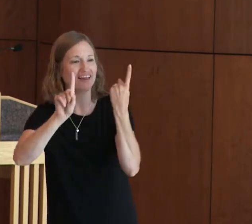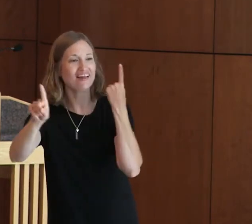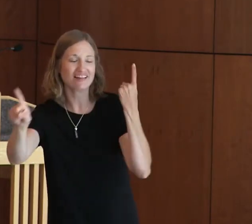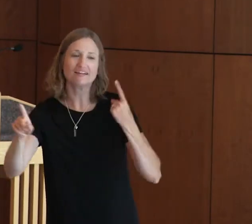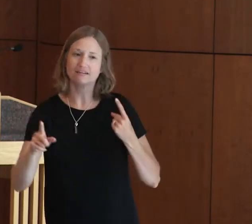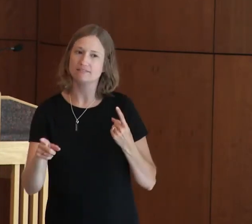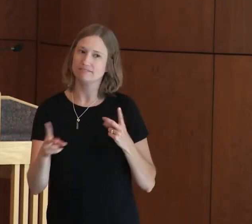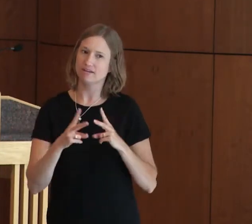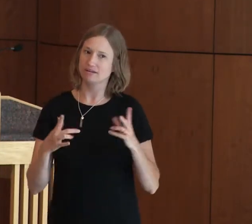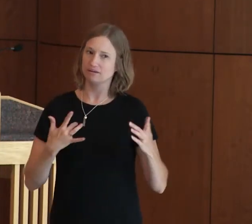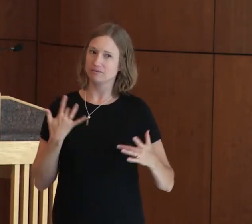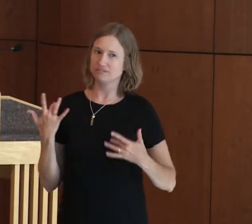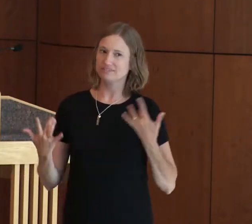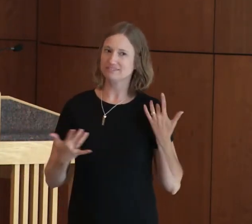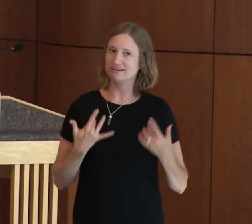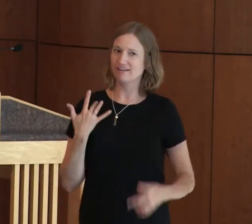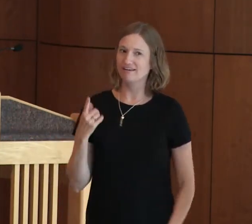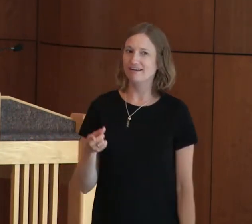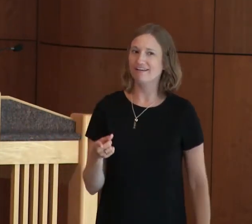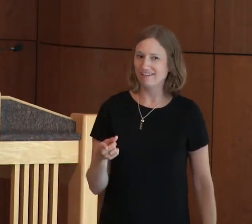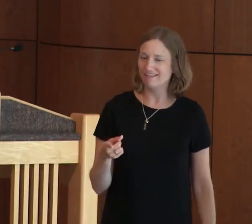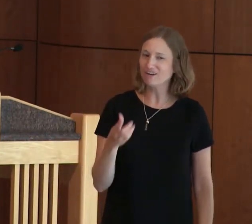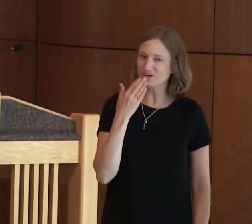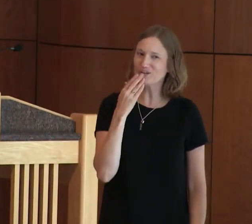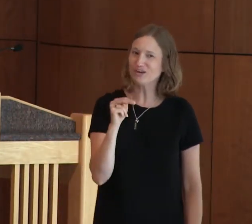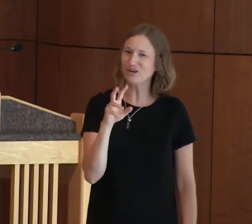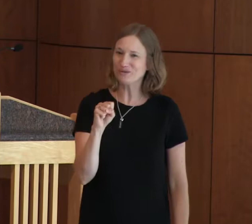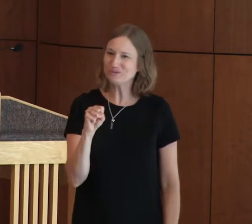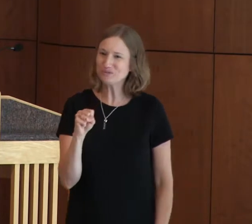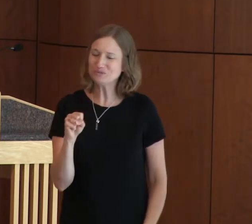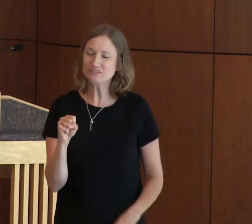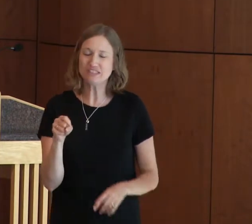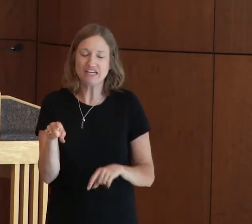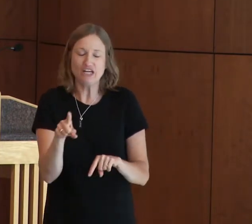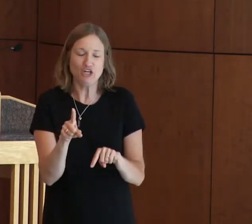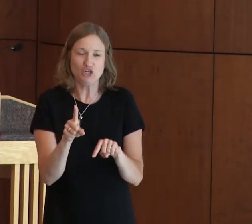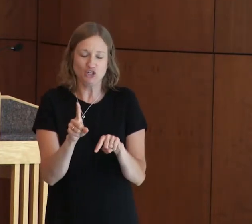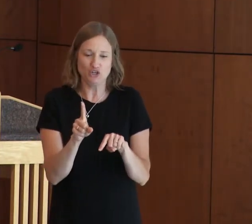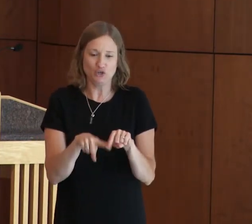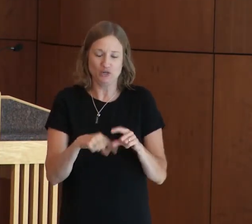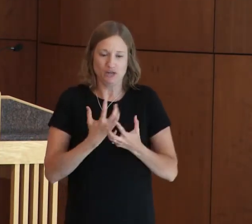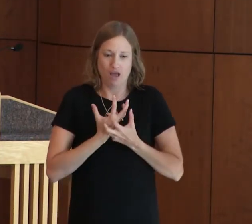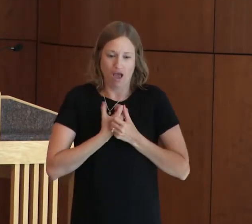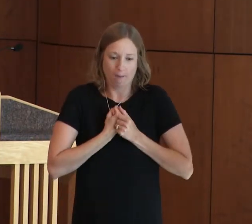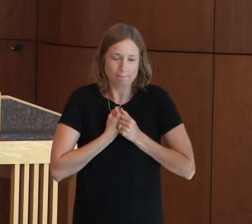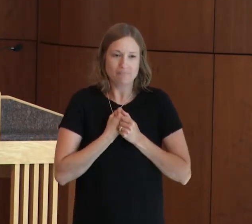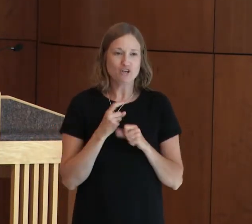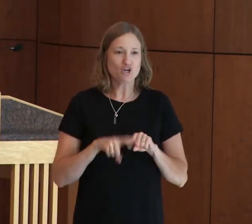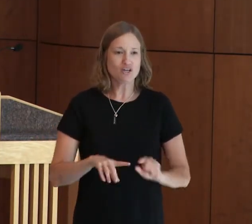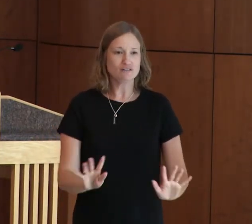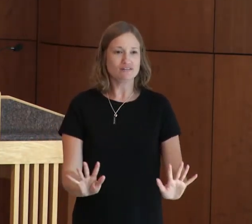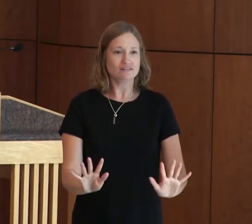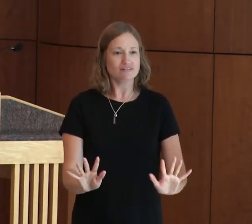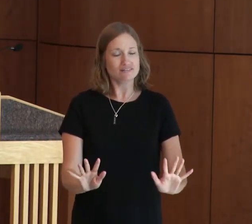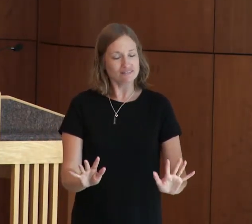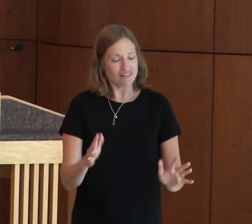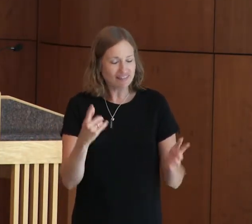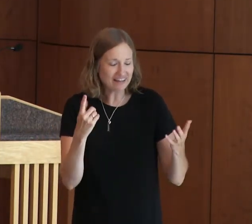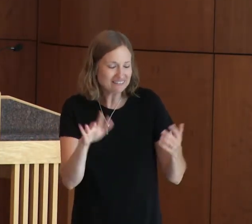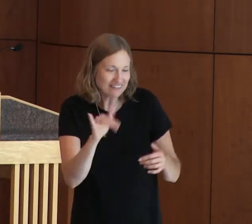excited. It was good news. It could not be contained. And good news does that. And sometimes that good